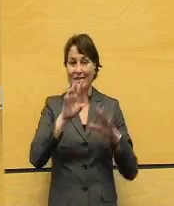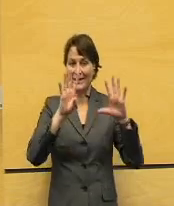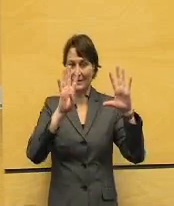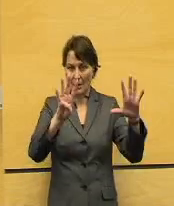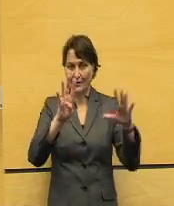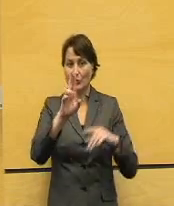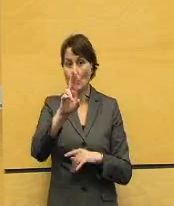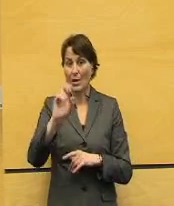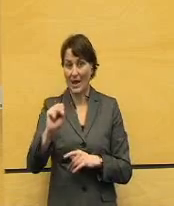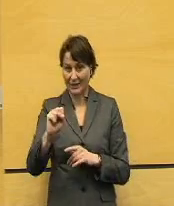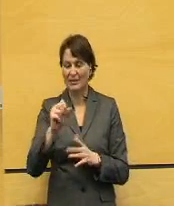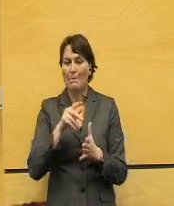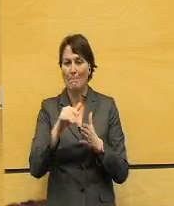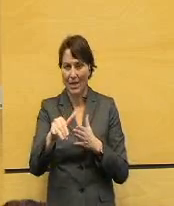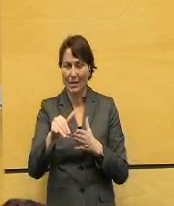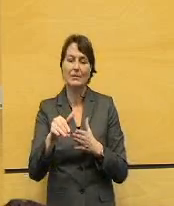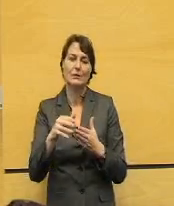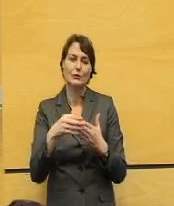support